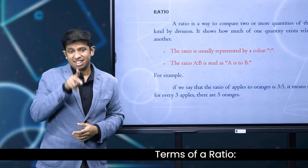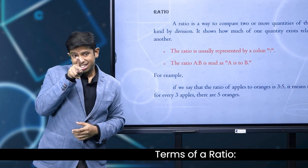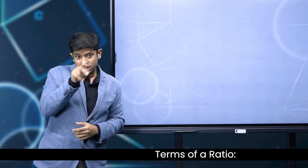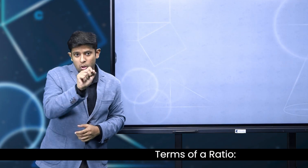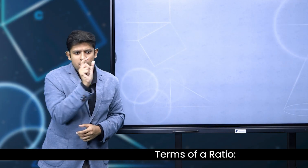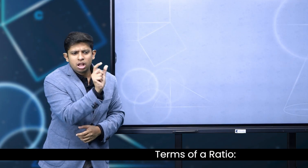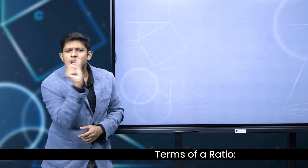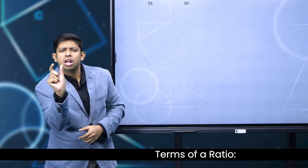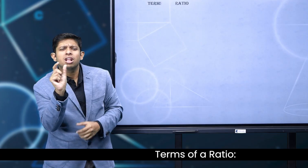Terms of a ratio.